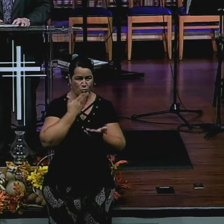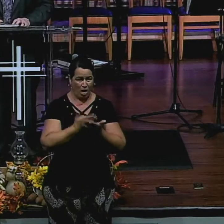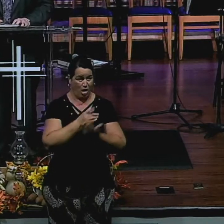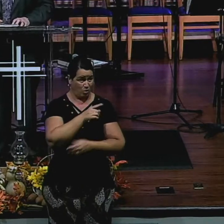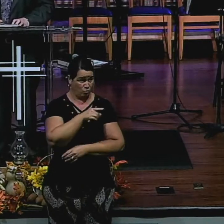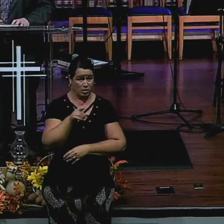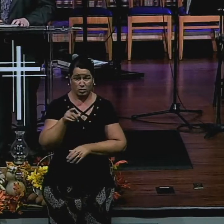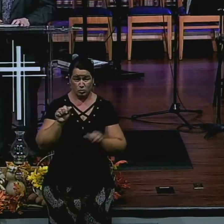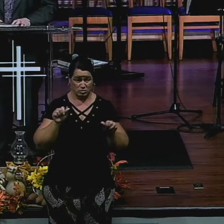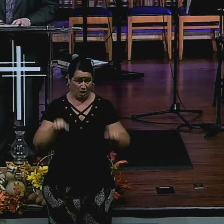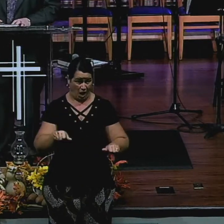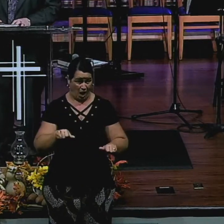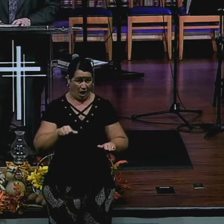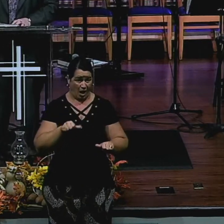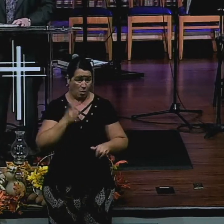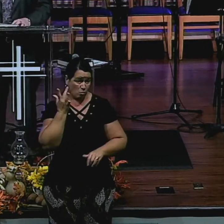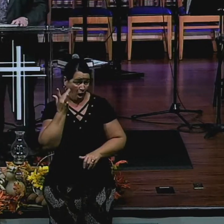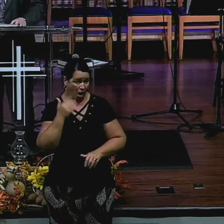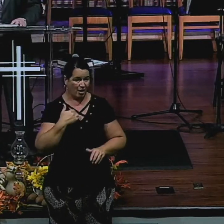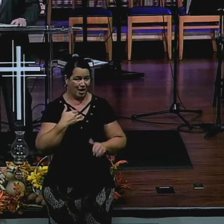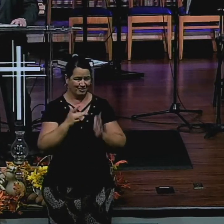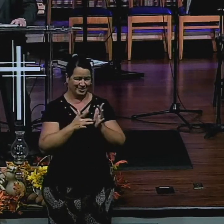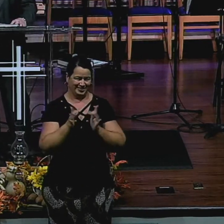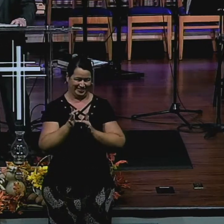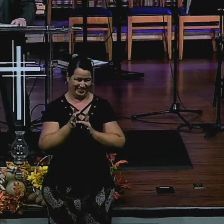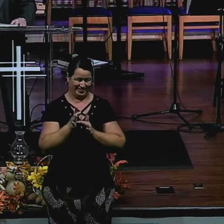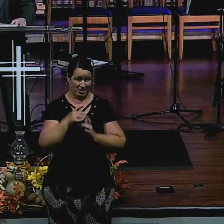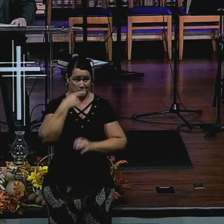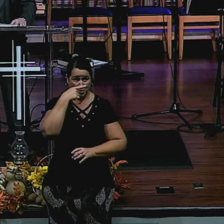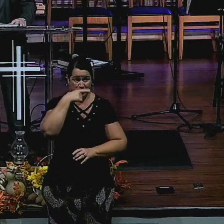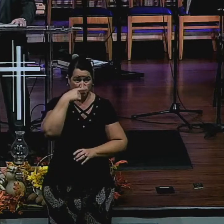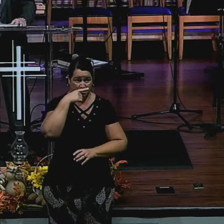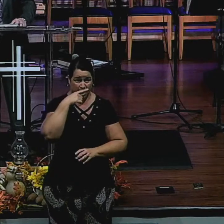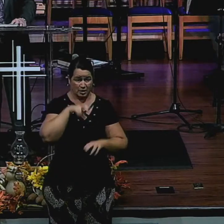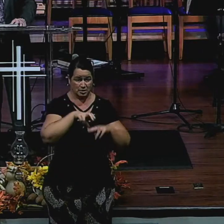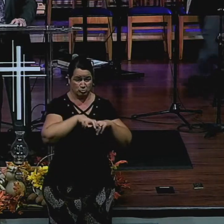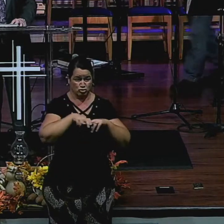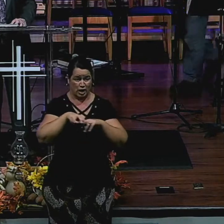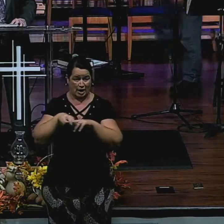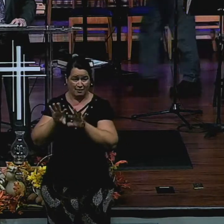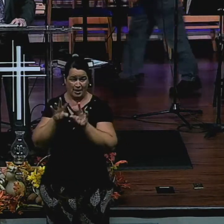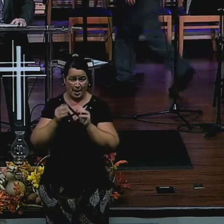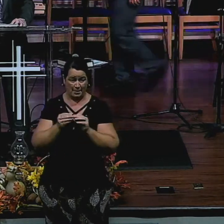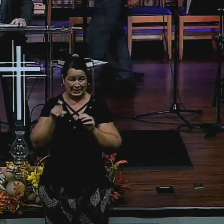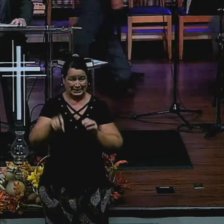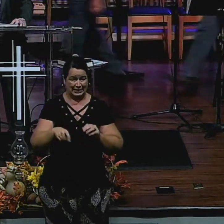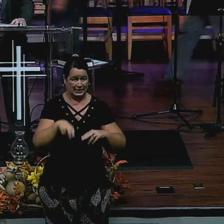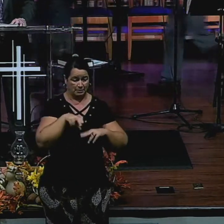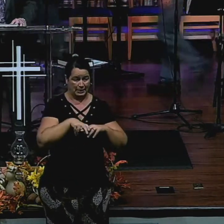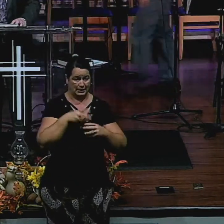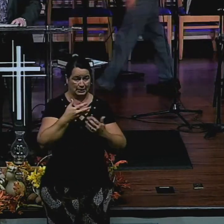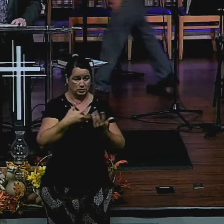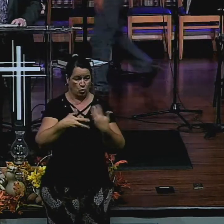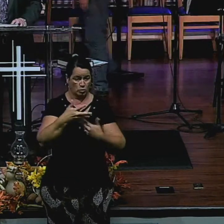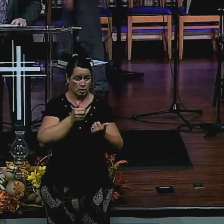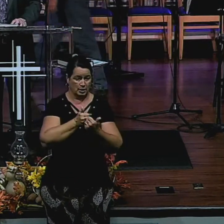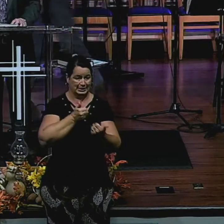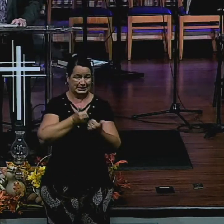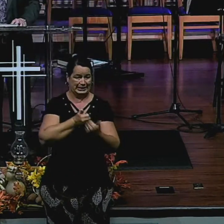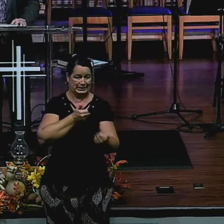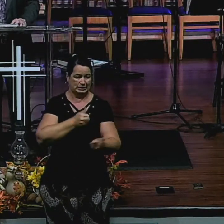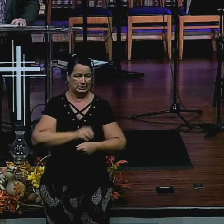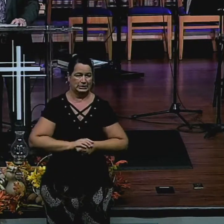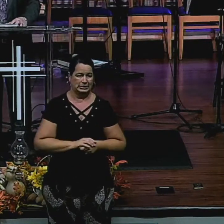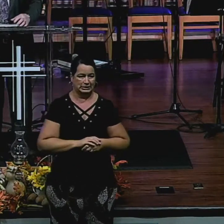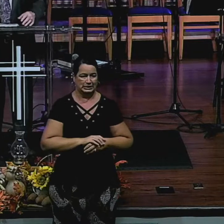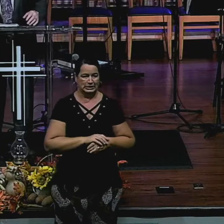sharpo deacons could bring a few more chairs down here for a family that needs to be socially distanced.